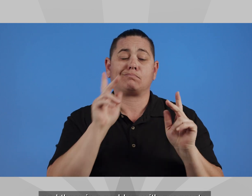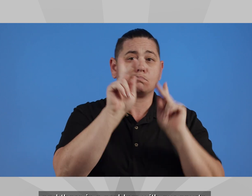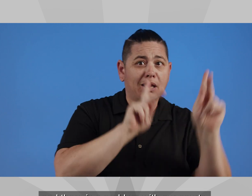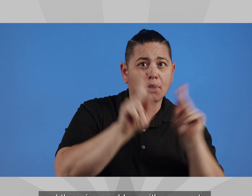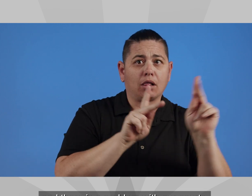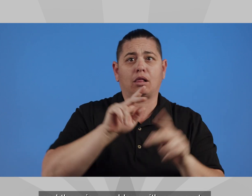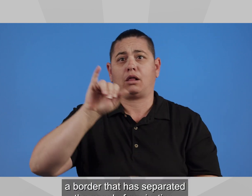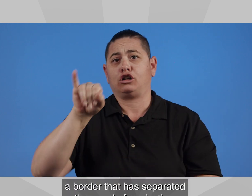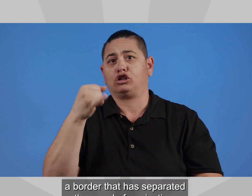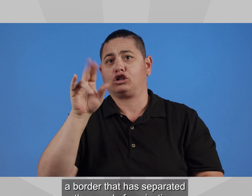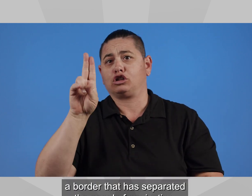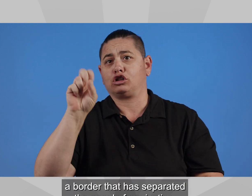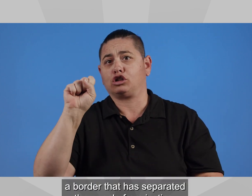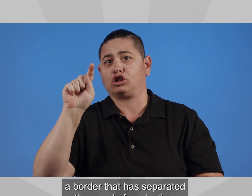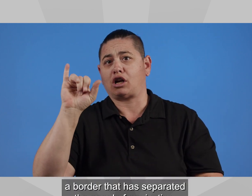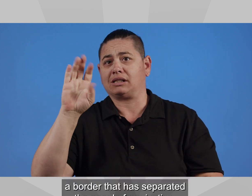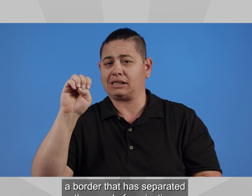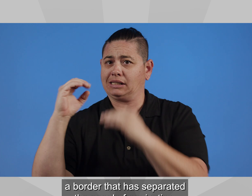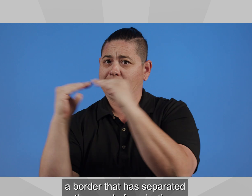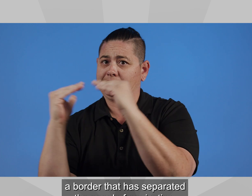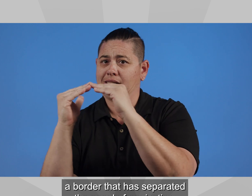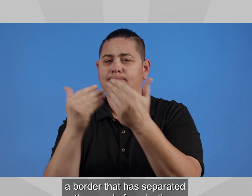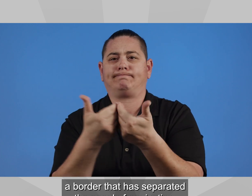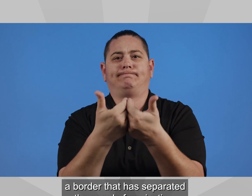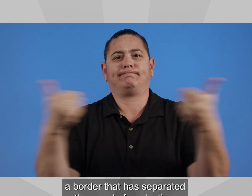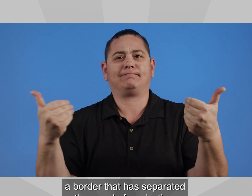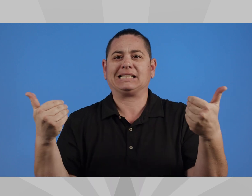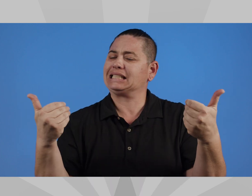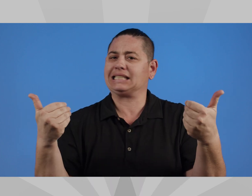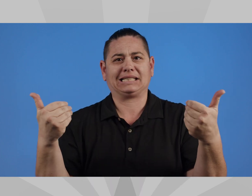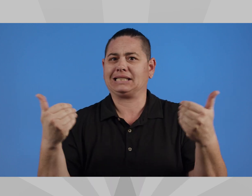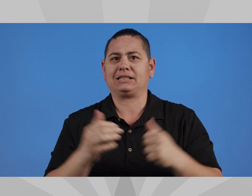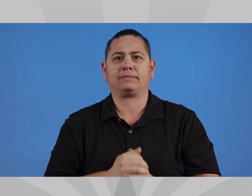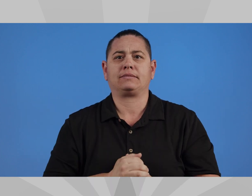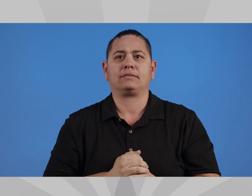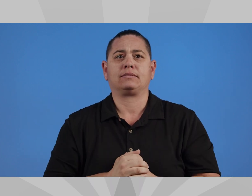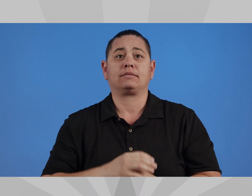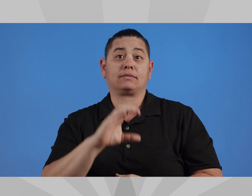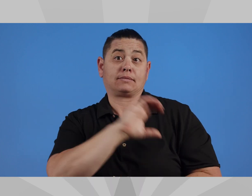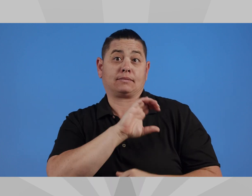with our courts, a border that has separated the people from justice.